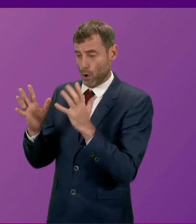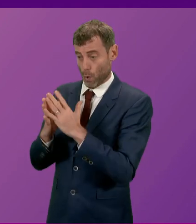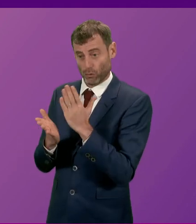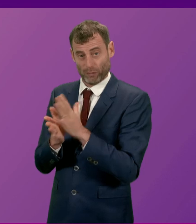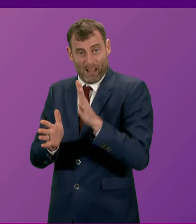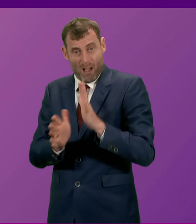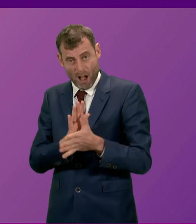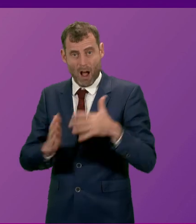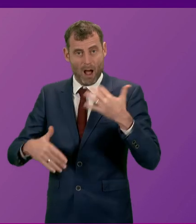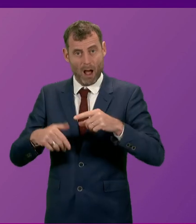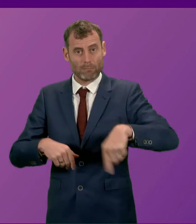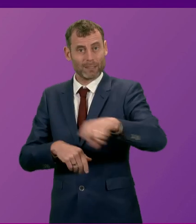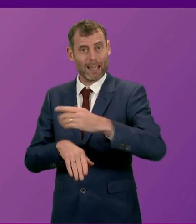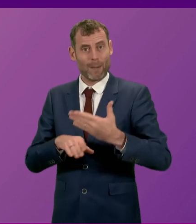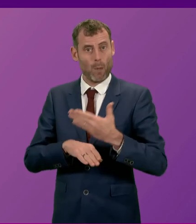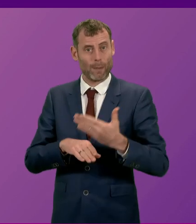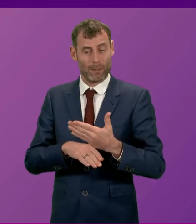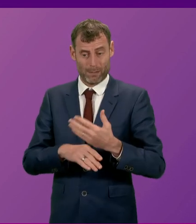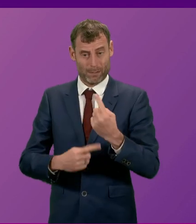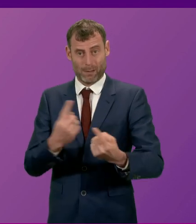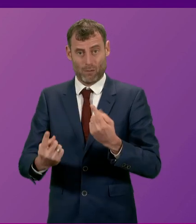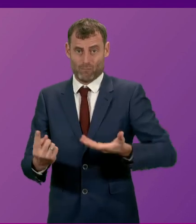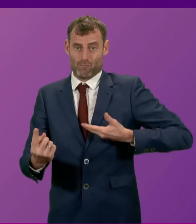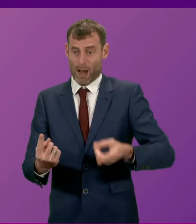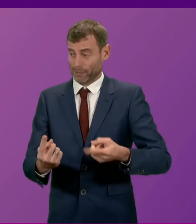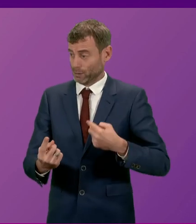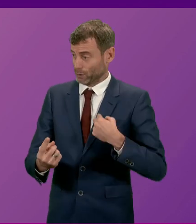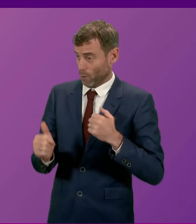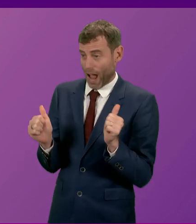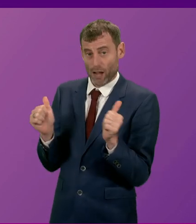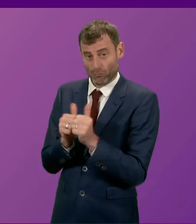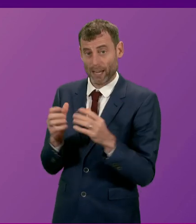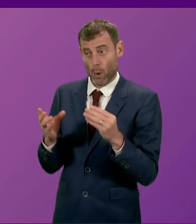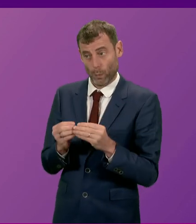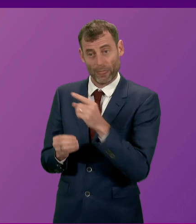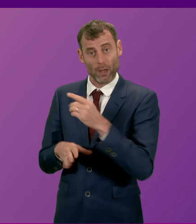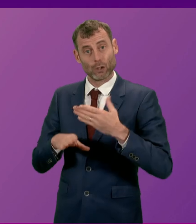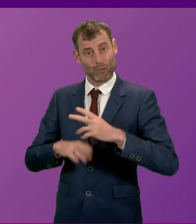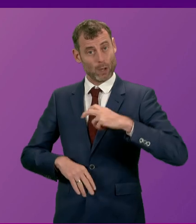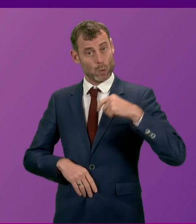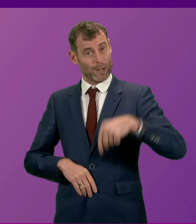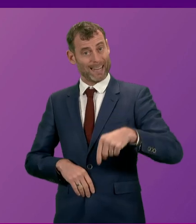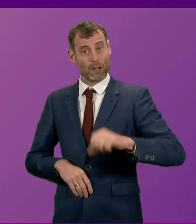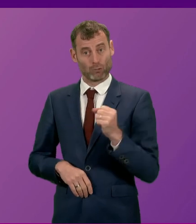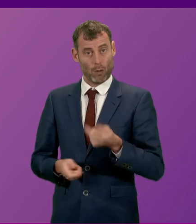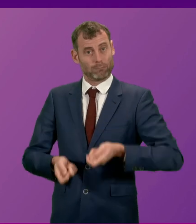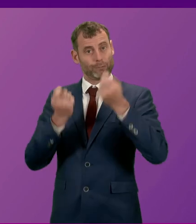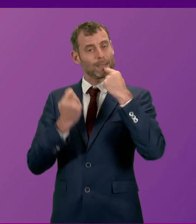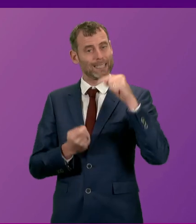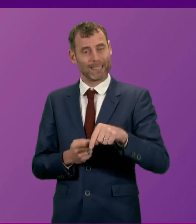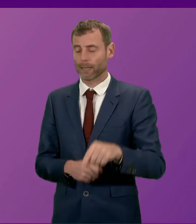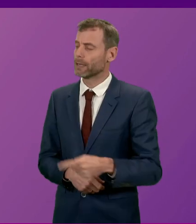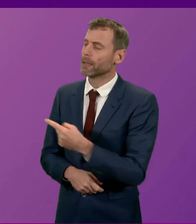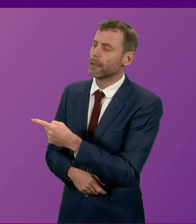agree with the STUC on that particular point. Mr O'Kane raised with me the fact that we're at the 100